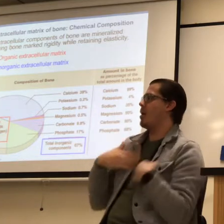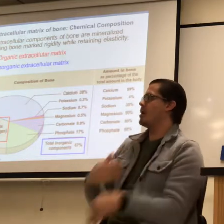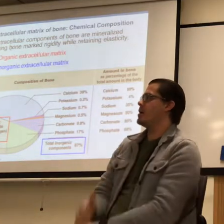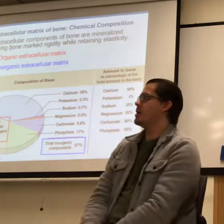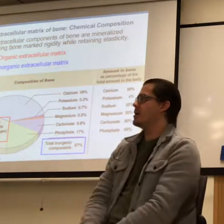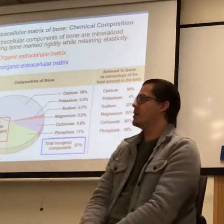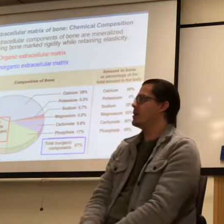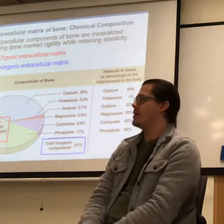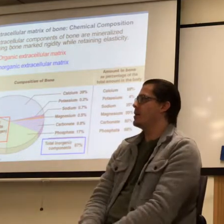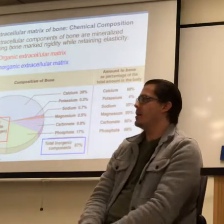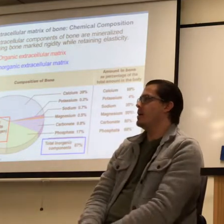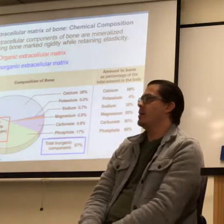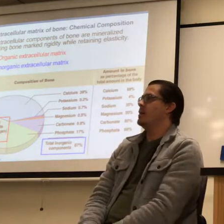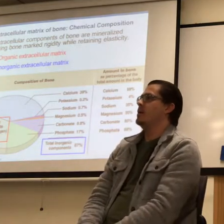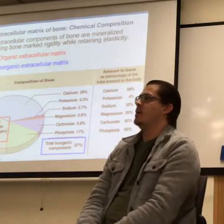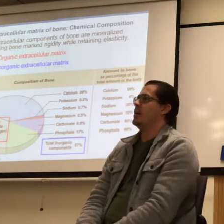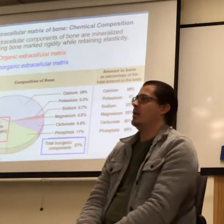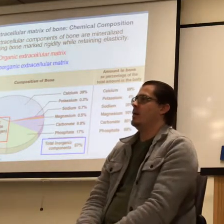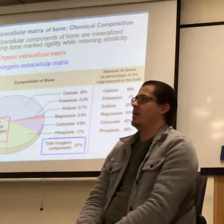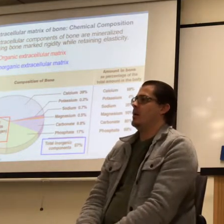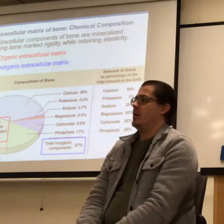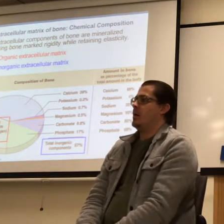to